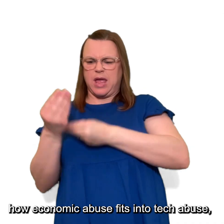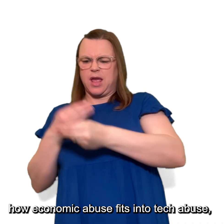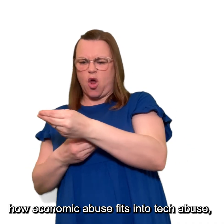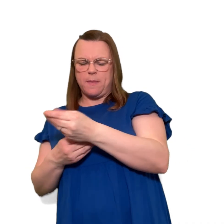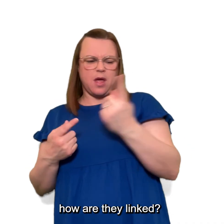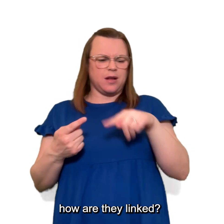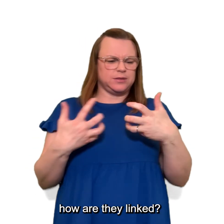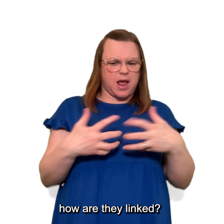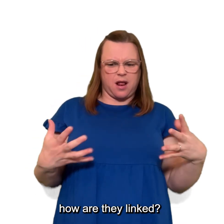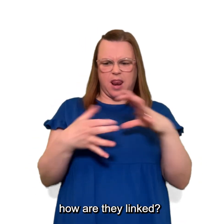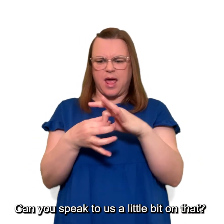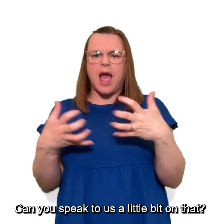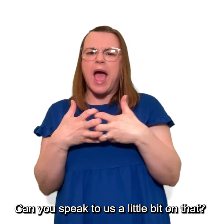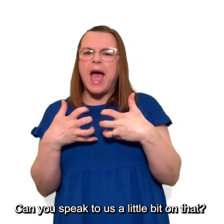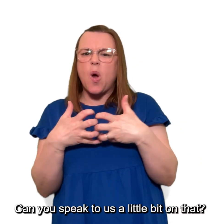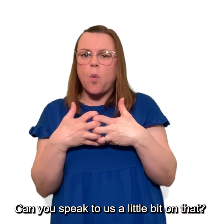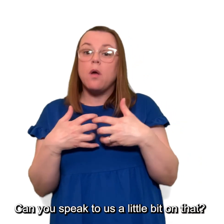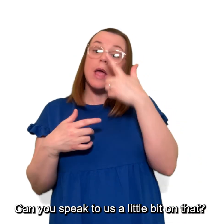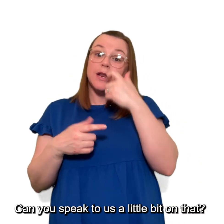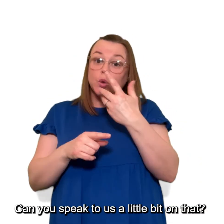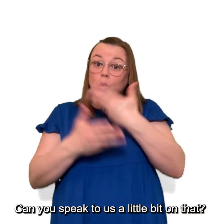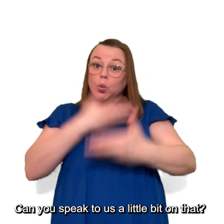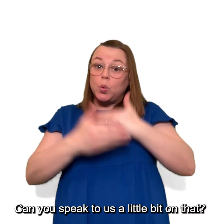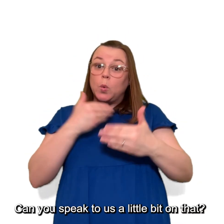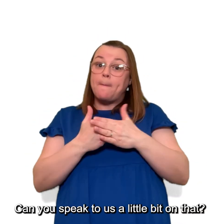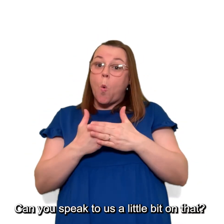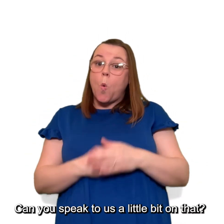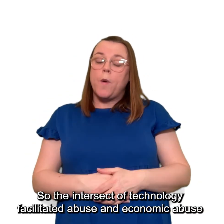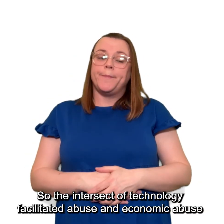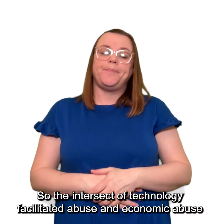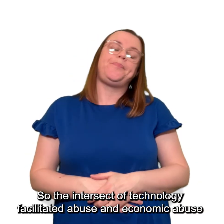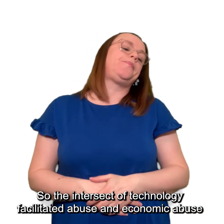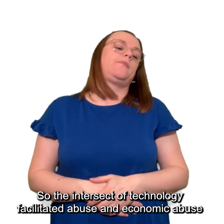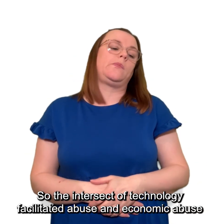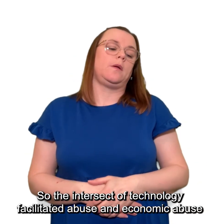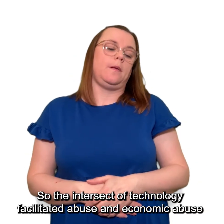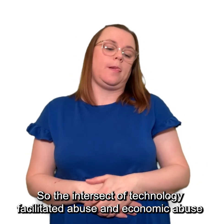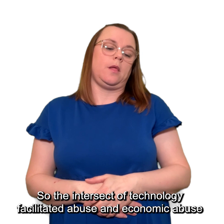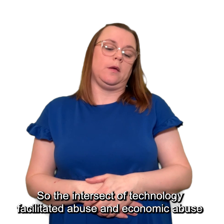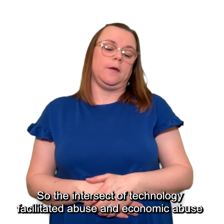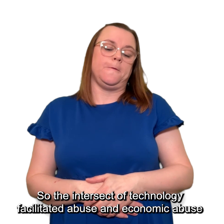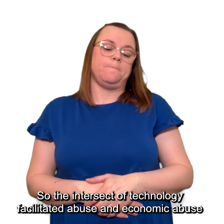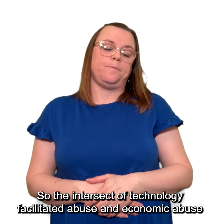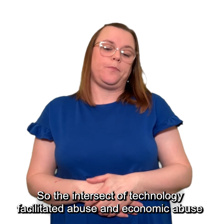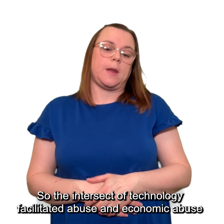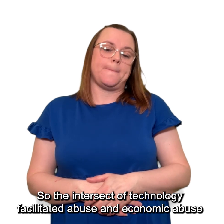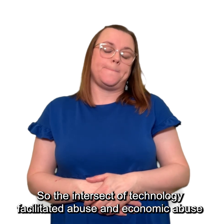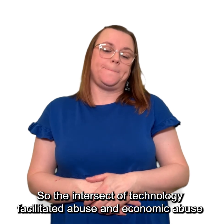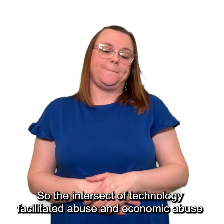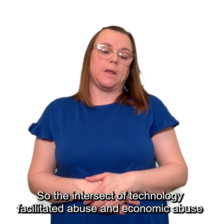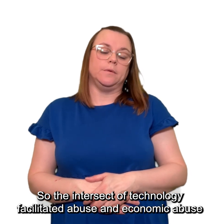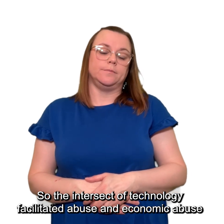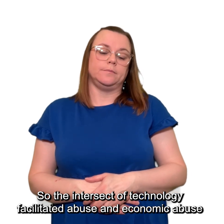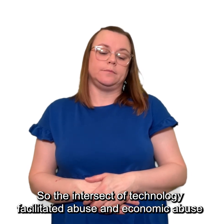tech abuse. How are they linked? Can you speak to us a little bit on that? So, the intersect of technology